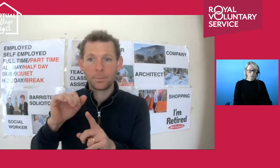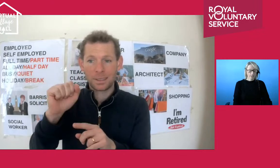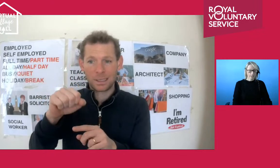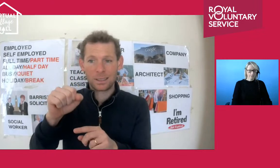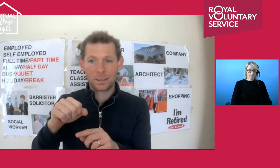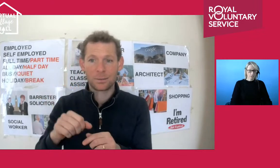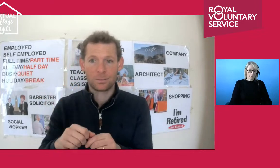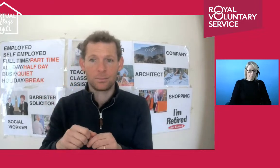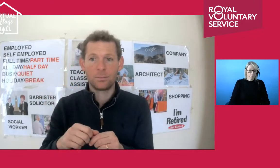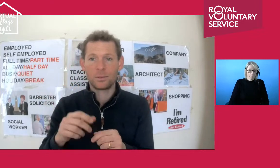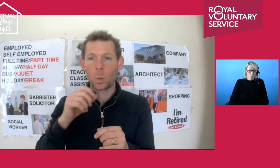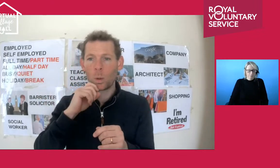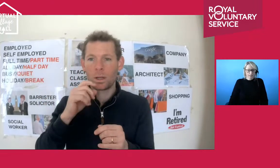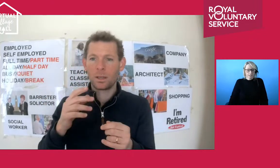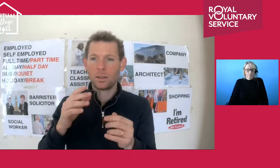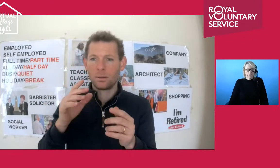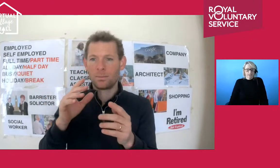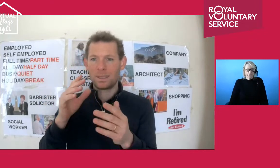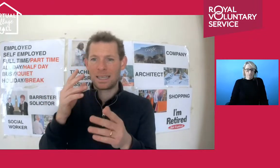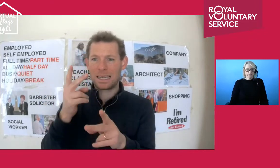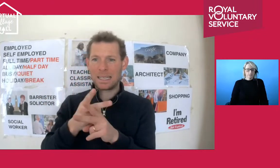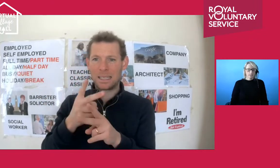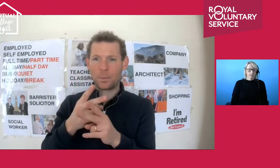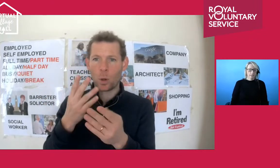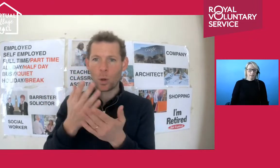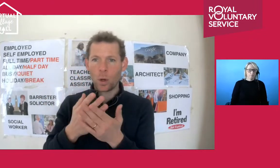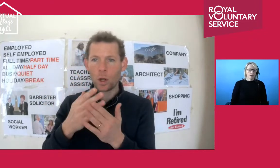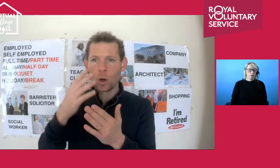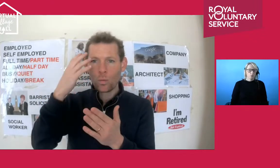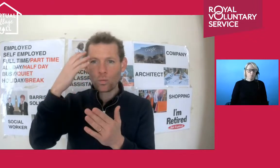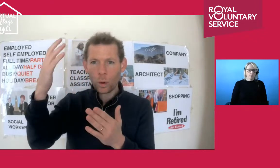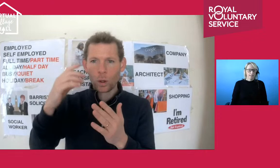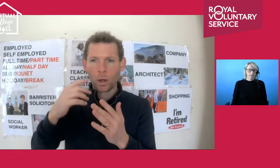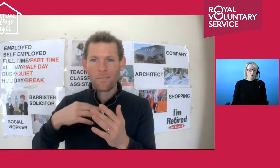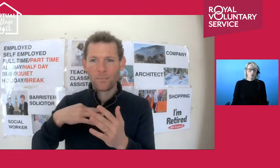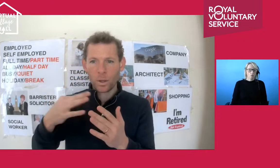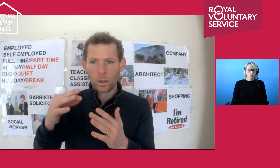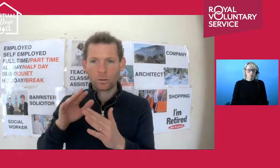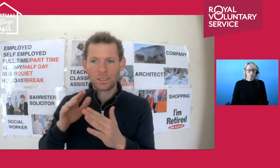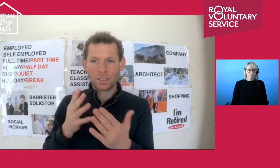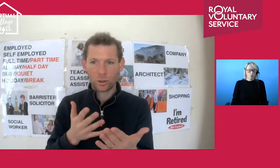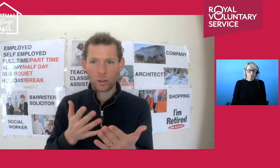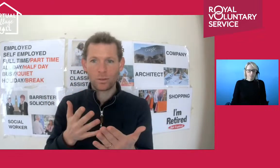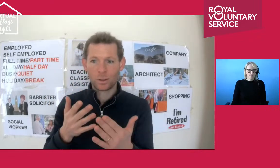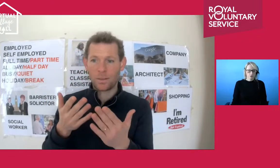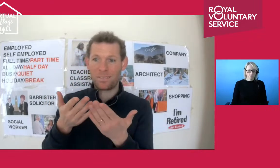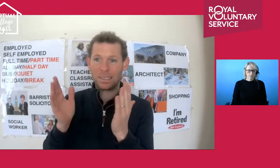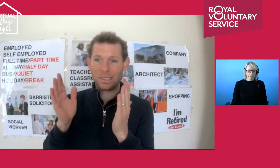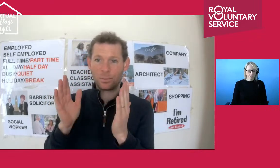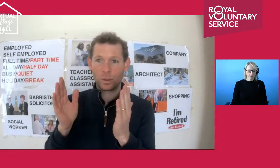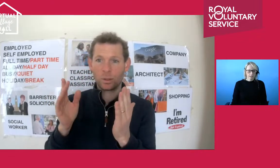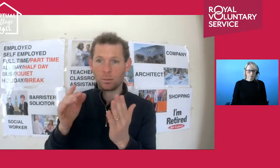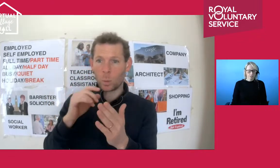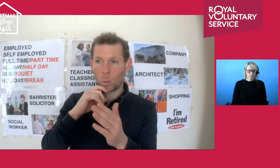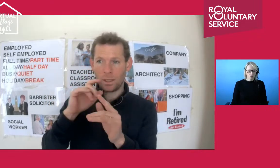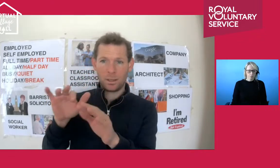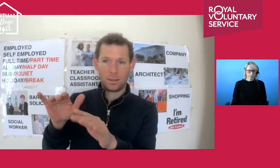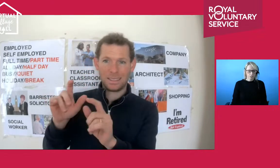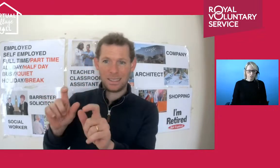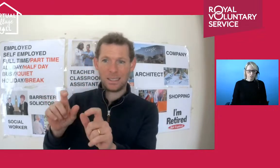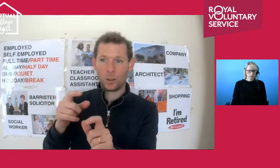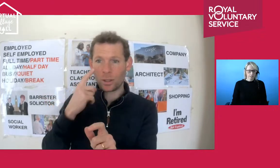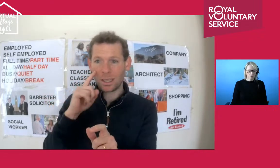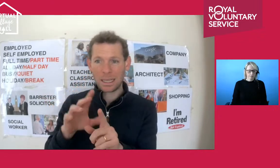yes, you can catch up if you've missed the beginning of the session. It will be on the Royal Voluntary Service